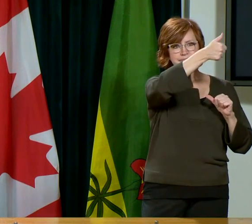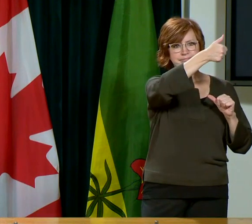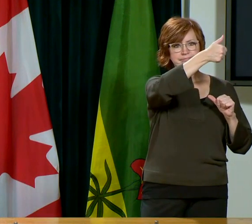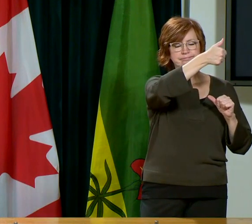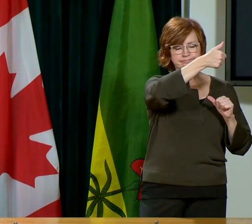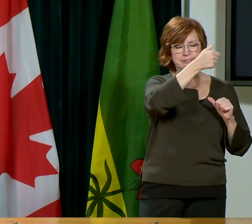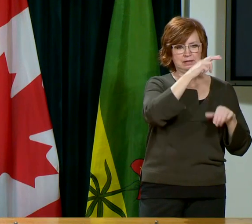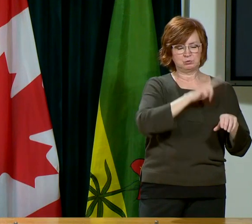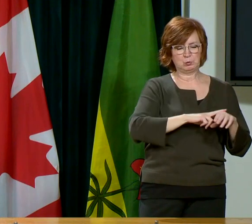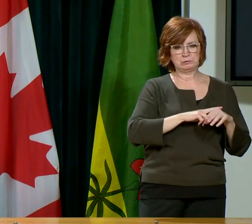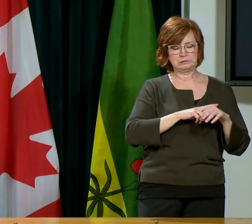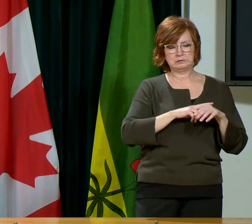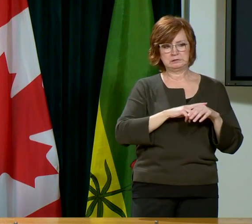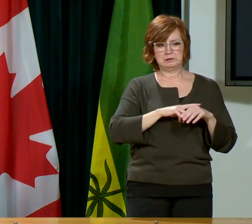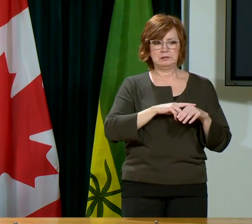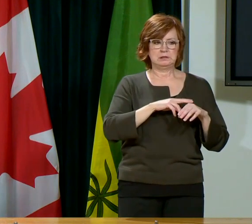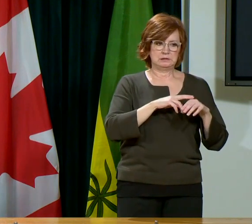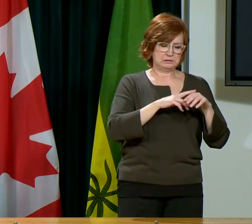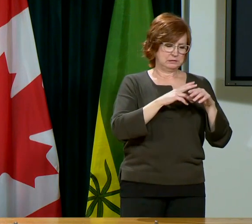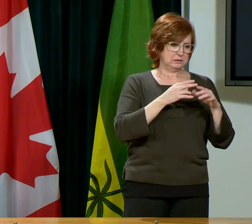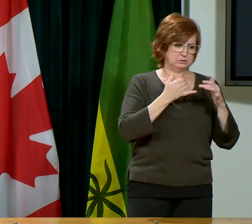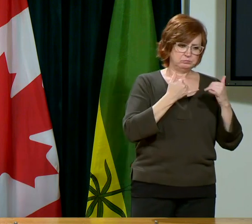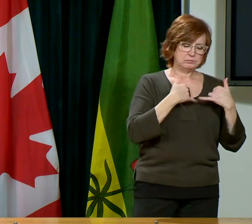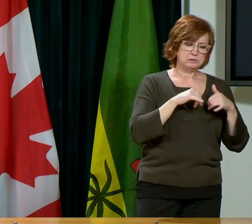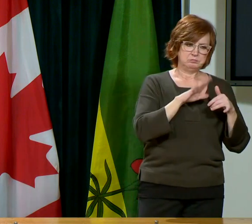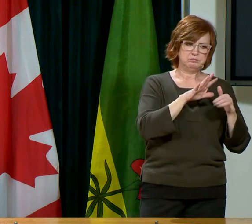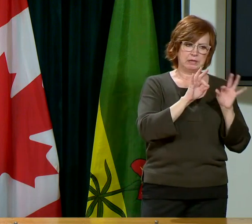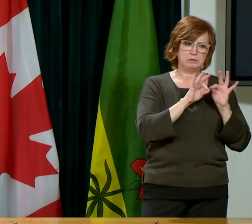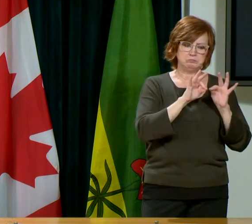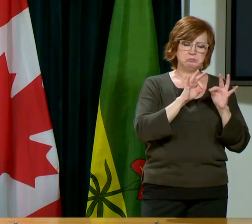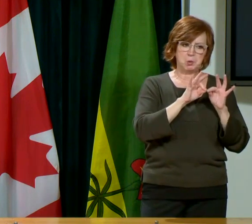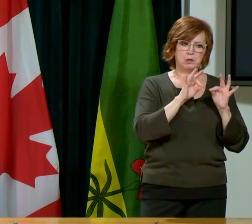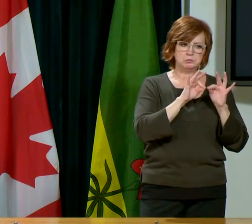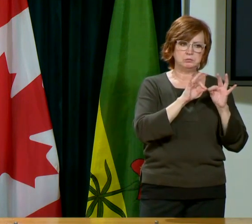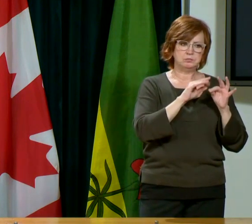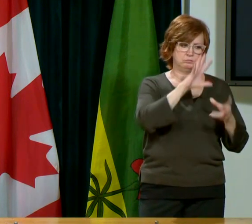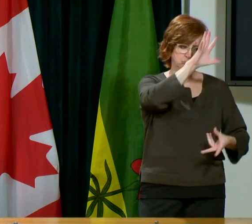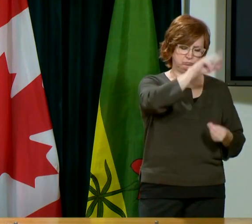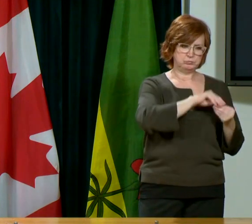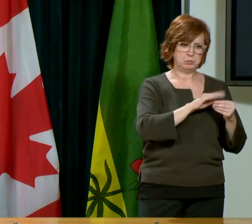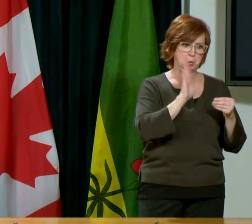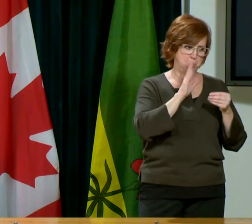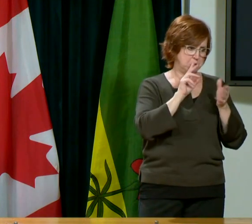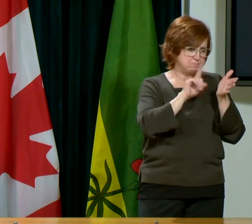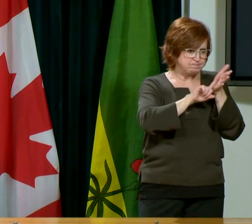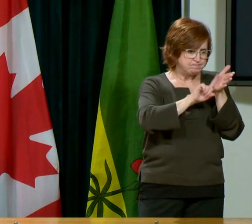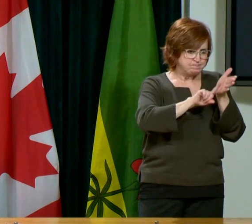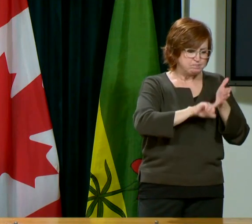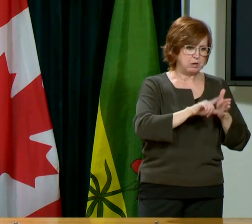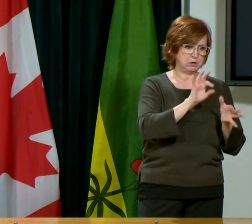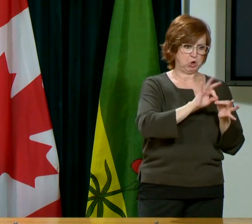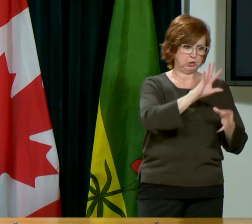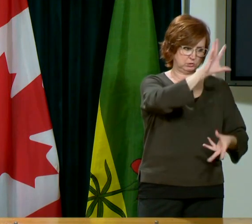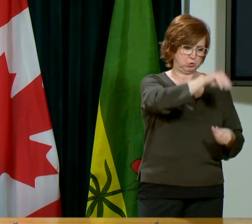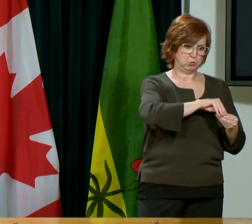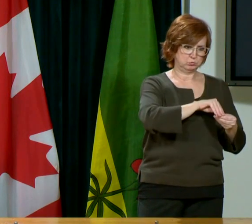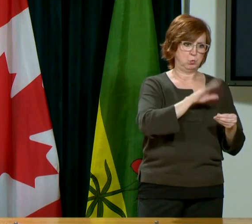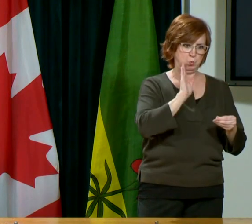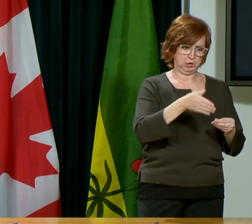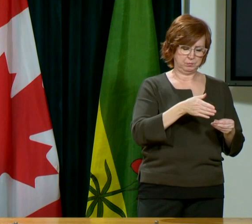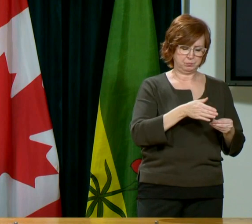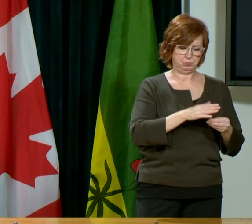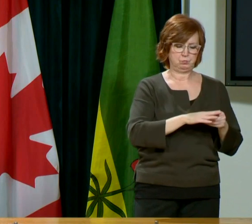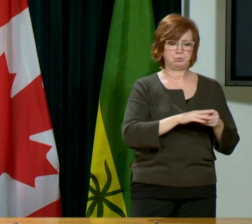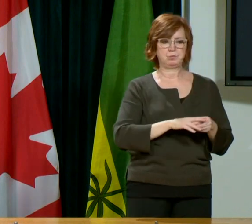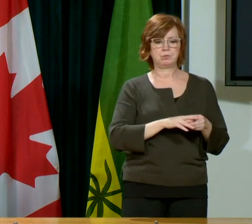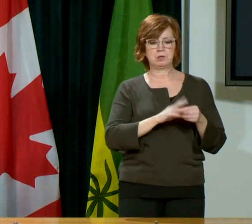running total yet, but we are tracking the spend on COVID-19 and will continue to do so. And a lot of that is going to